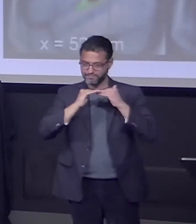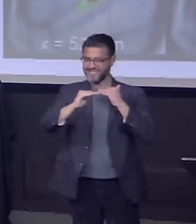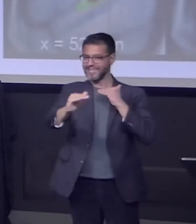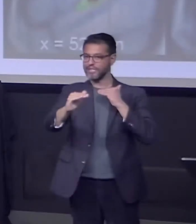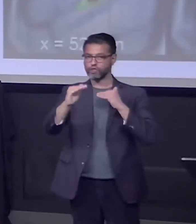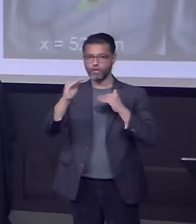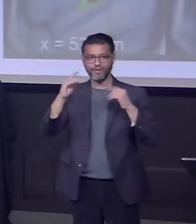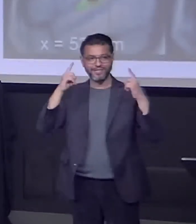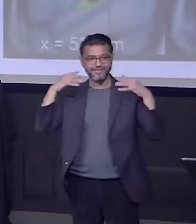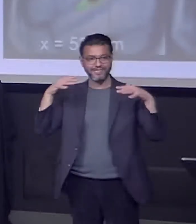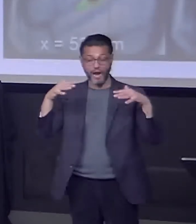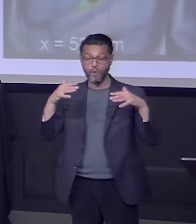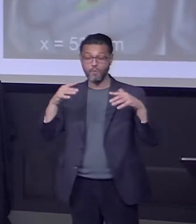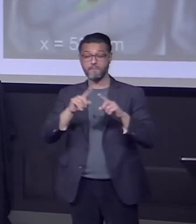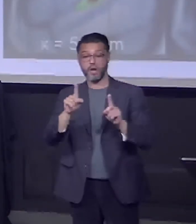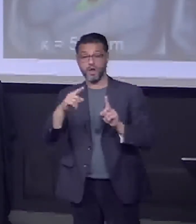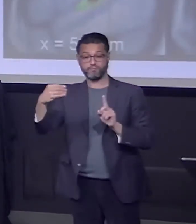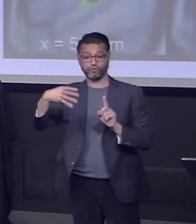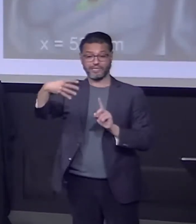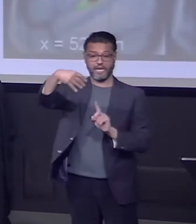different locations